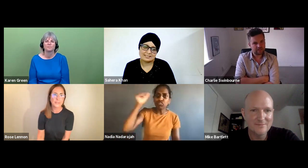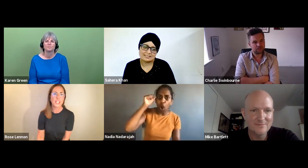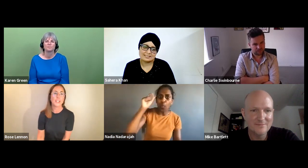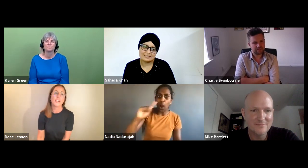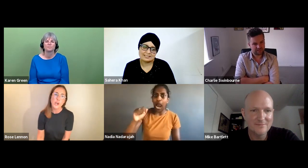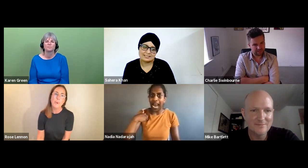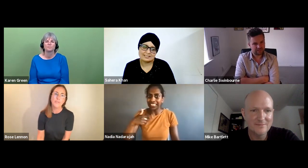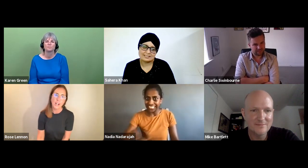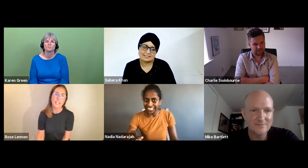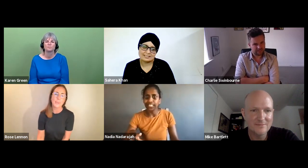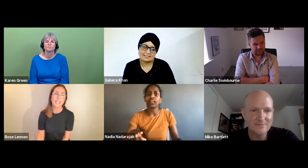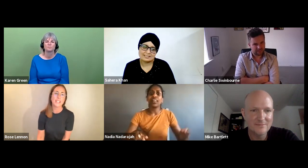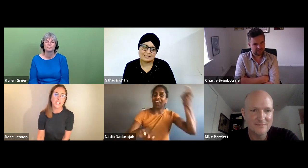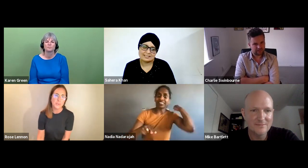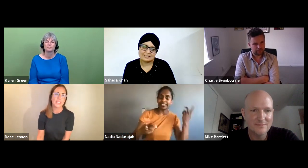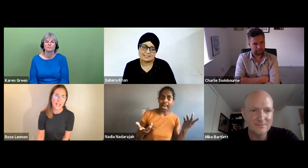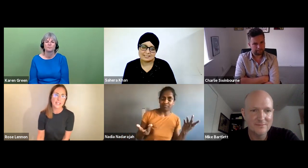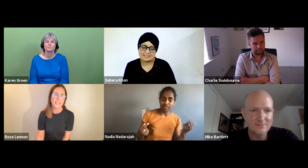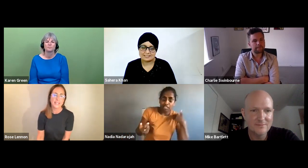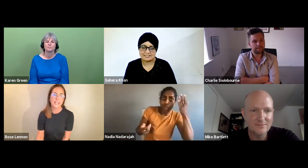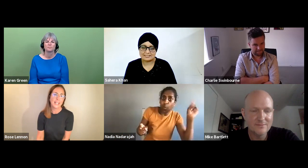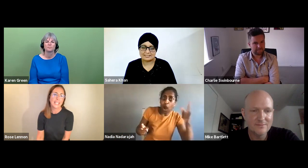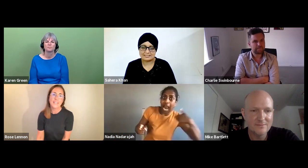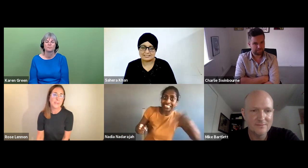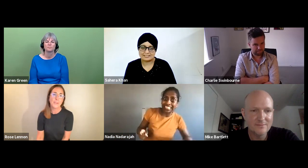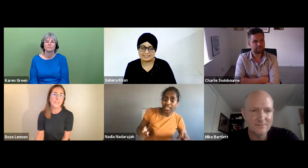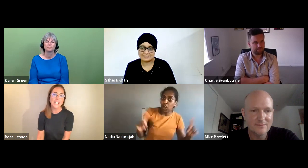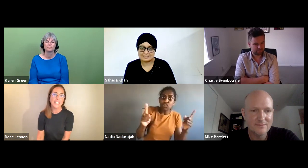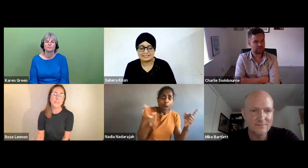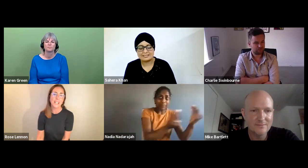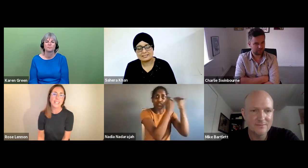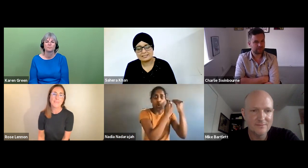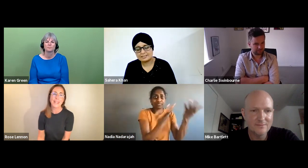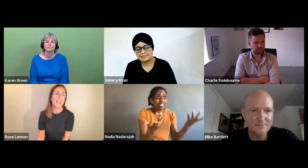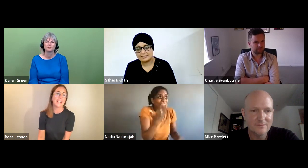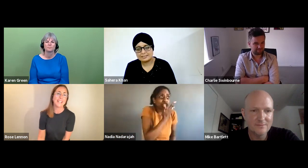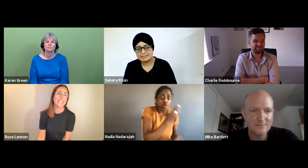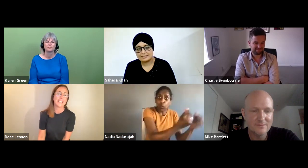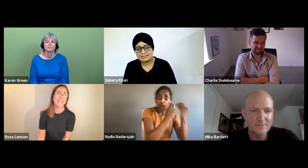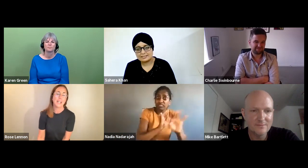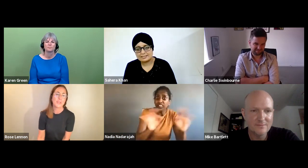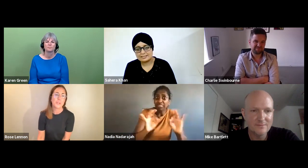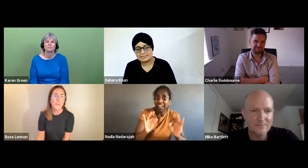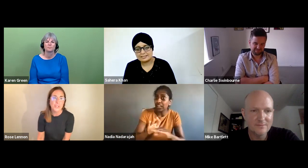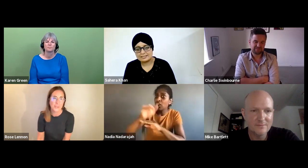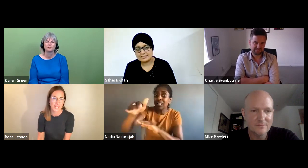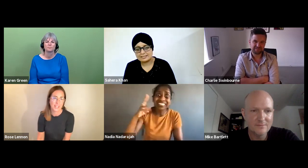myself to know my rights, because in doing that, it gives me more freedom. And I think back then it wasn't taught to us as